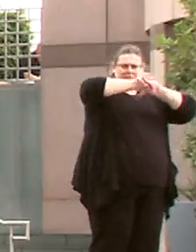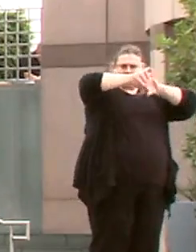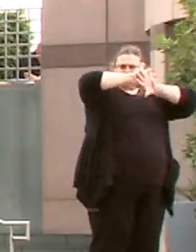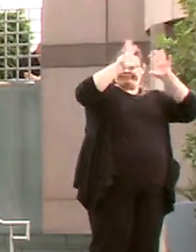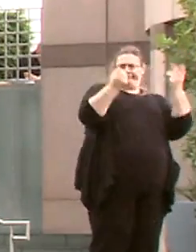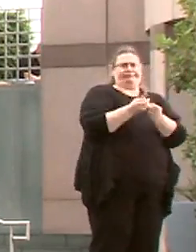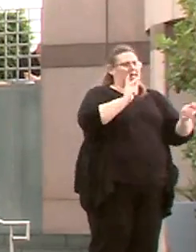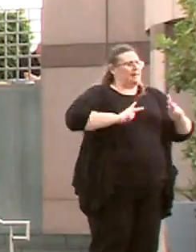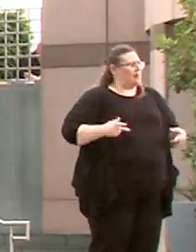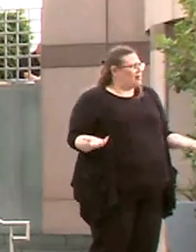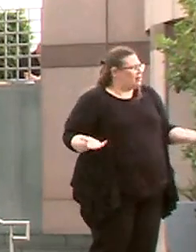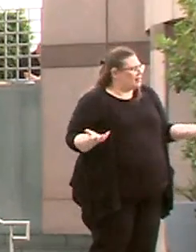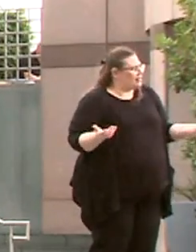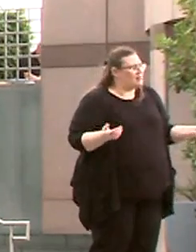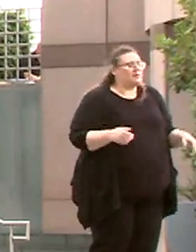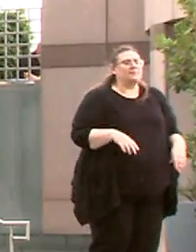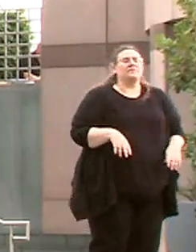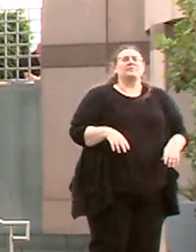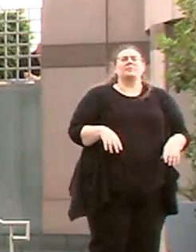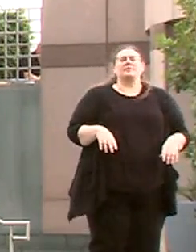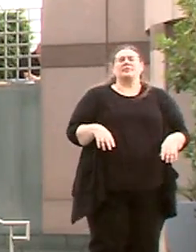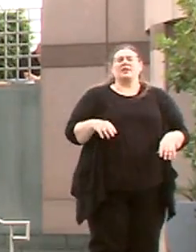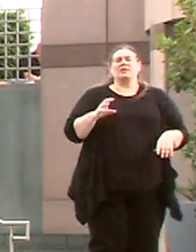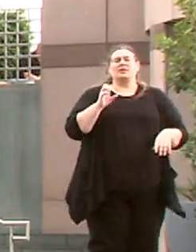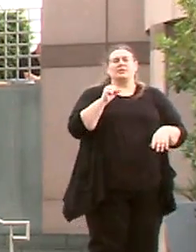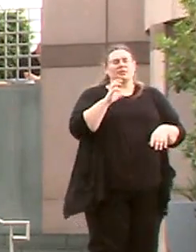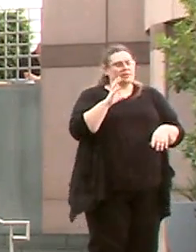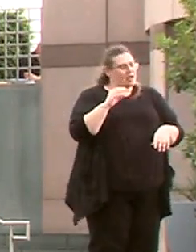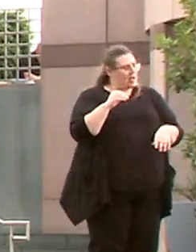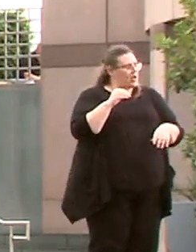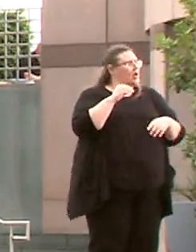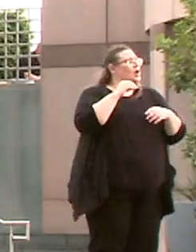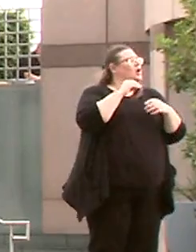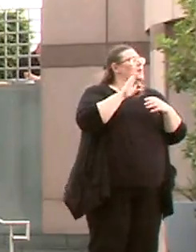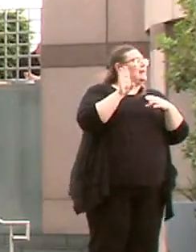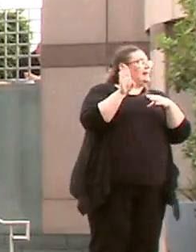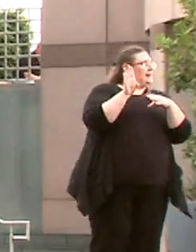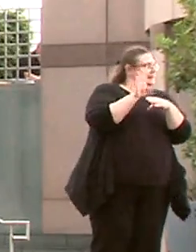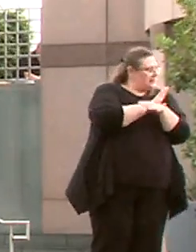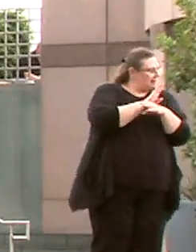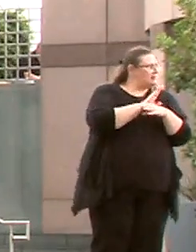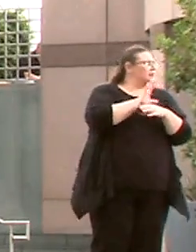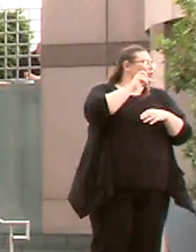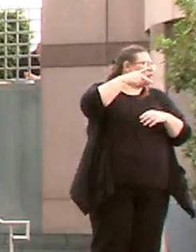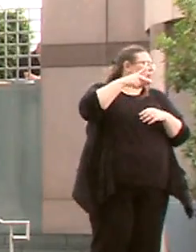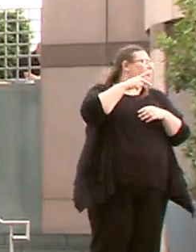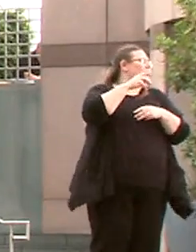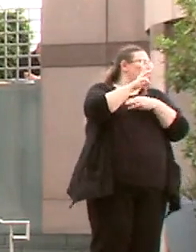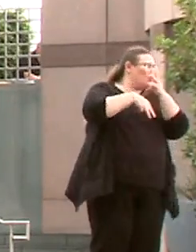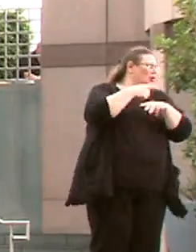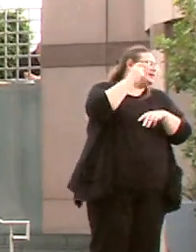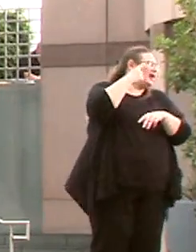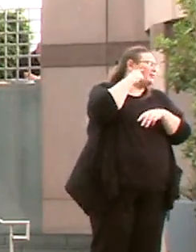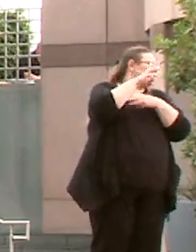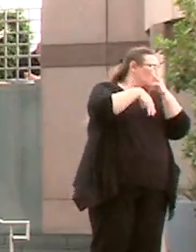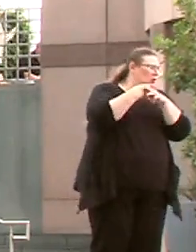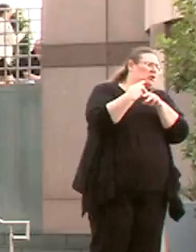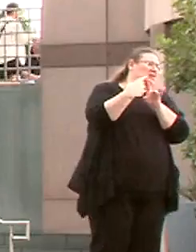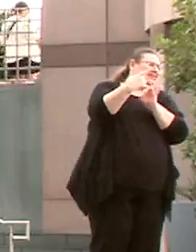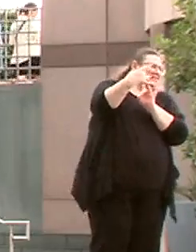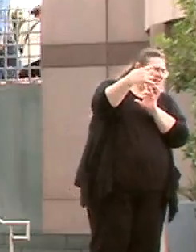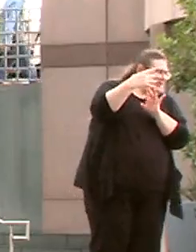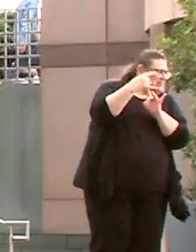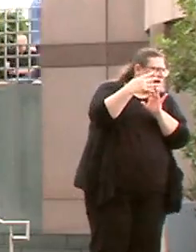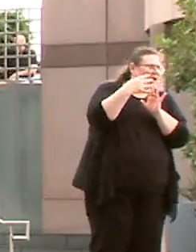right? So I'm getting a lot of feedback from the business and the corporate world and the government world. They're